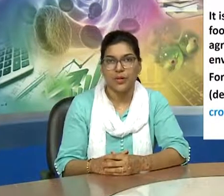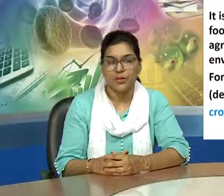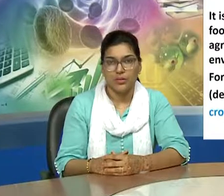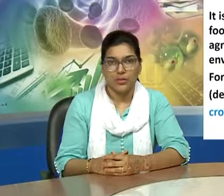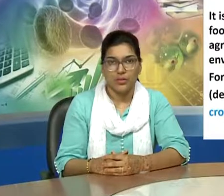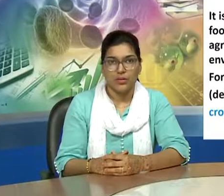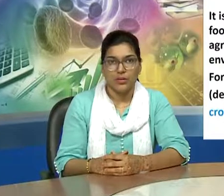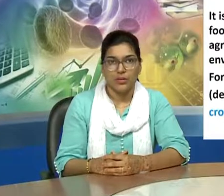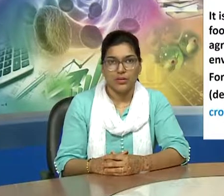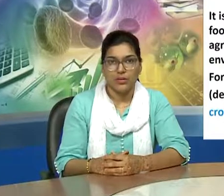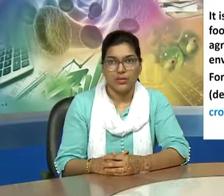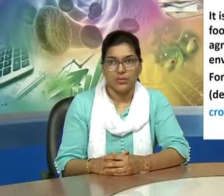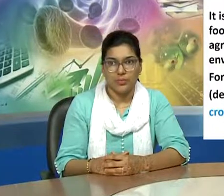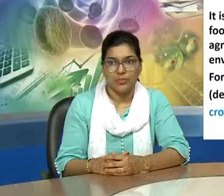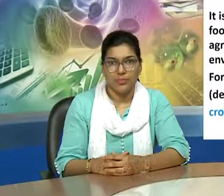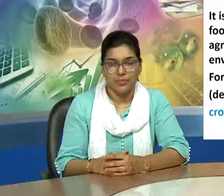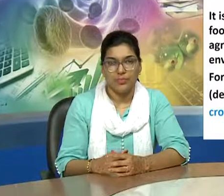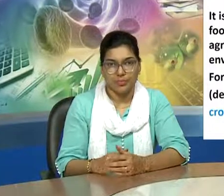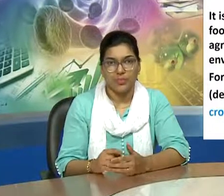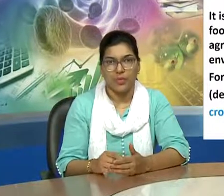Let us have a break here.